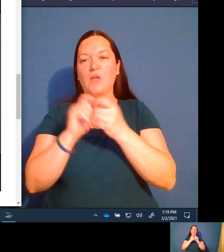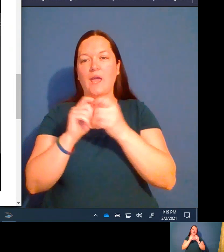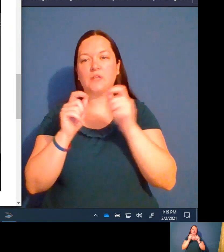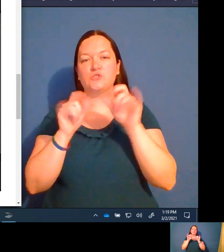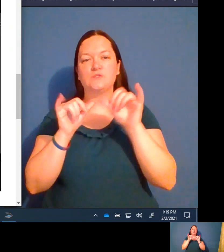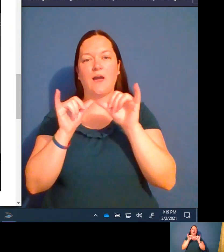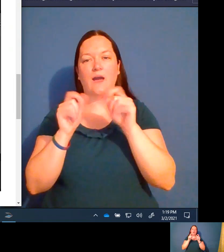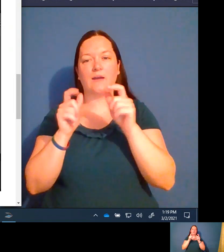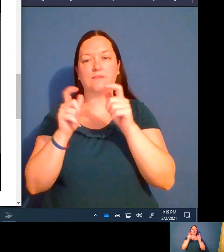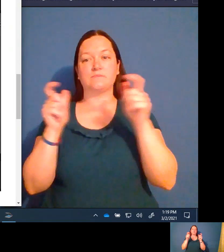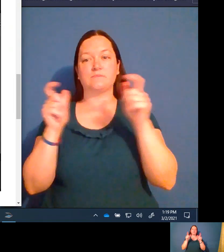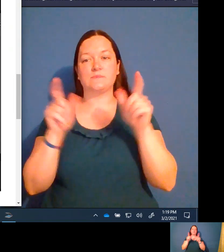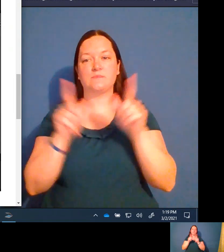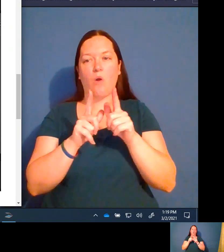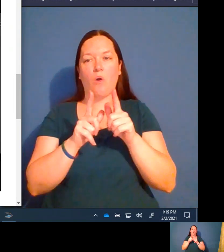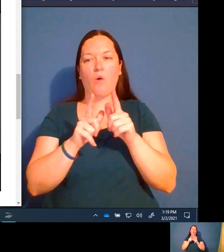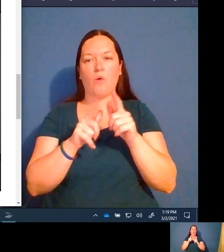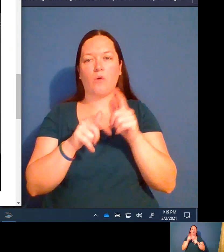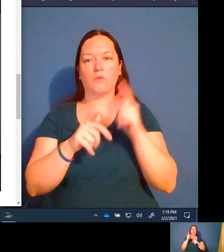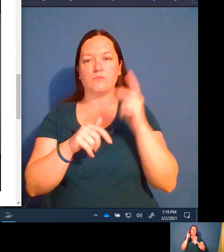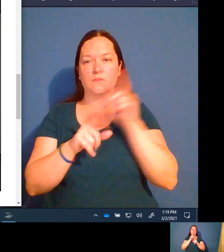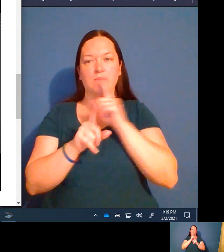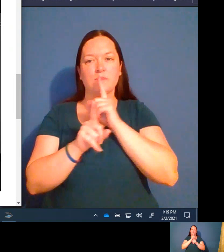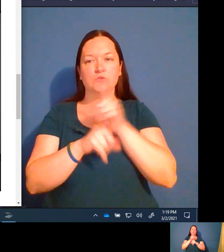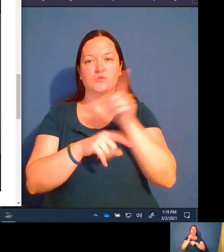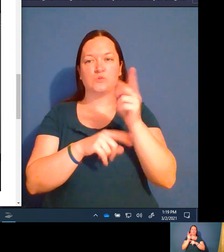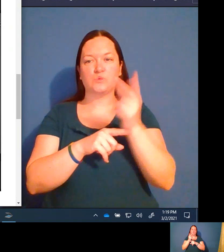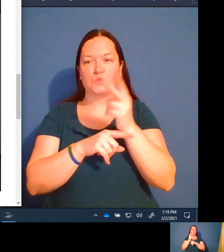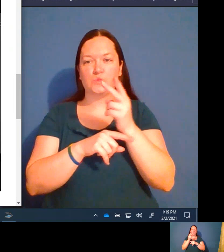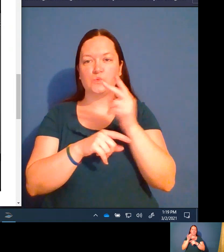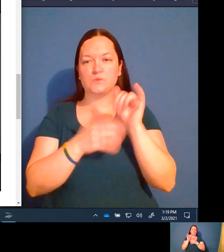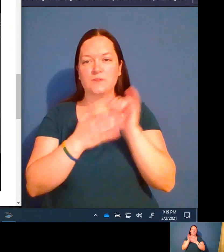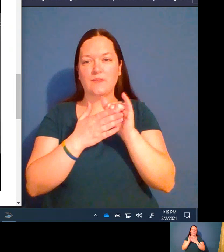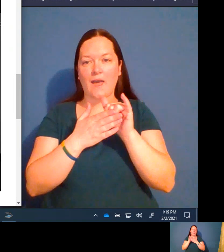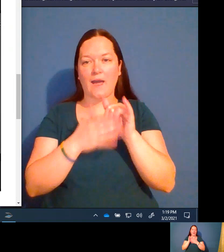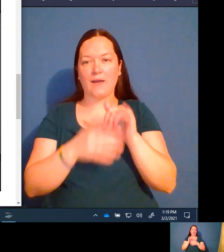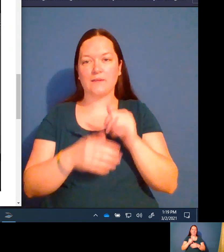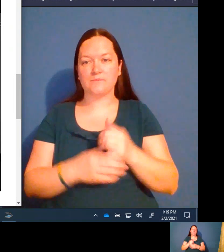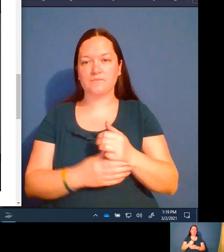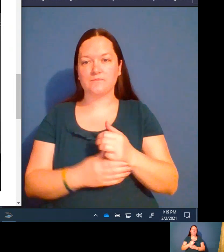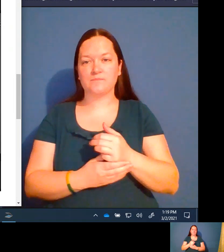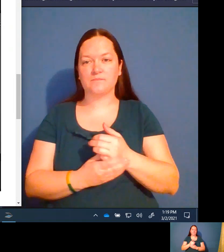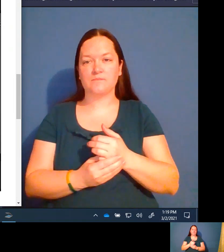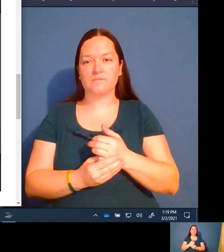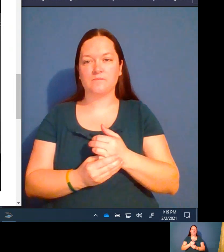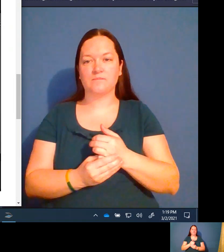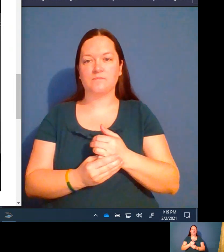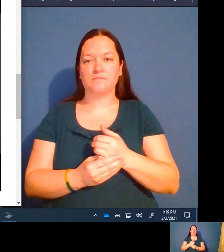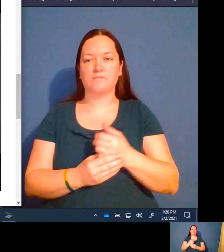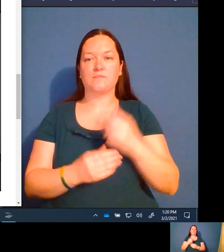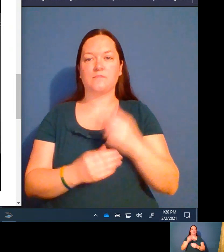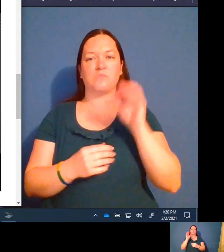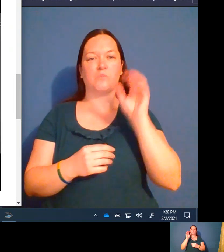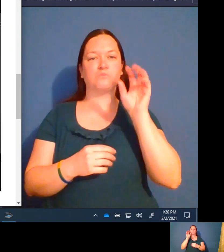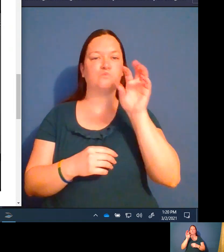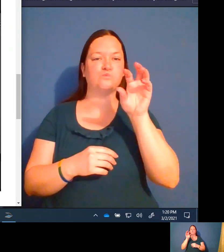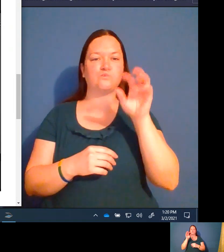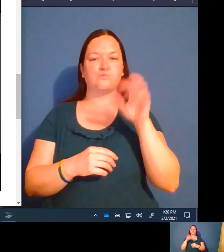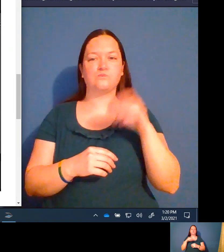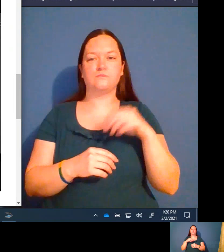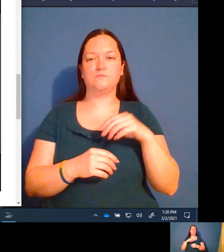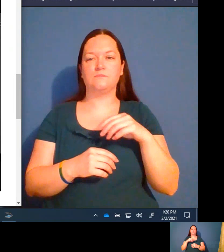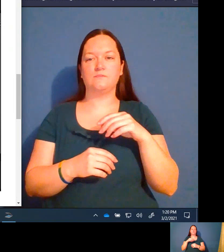larger or smaller. Okay, so make sure you guys are using those brackets. Okay, and there is my first